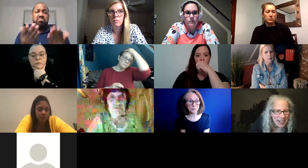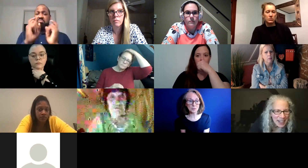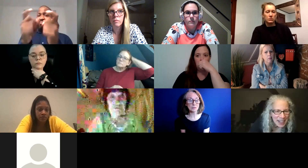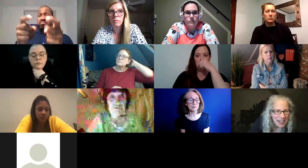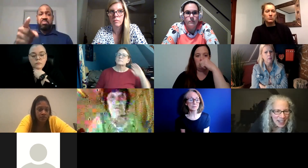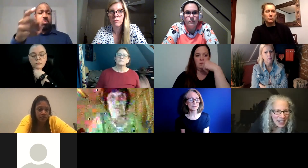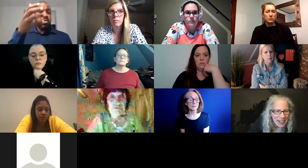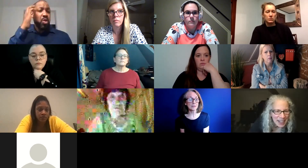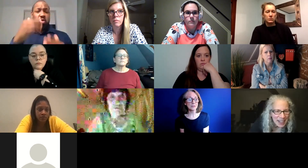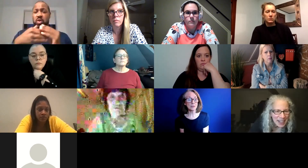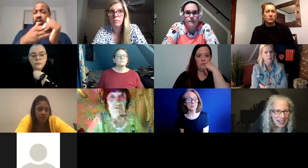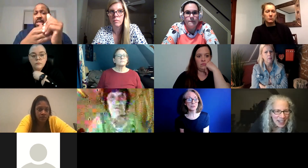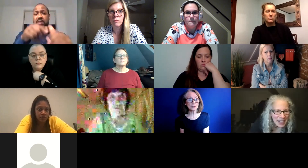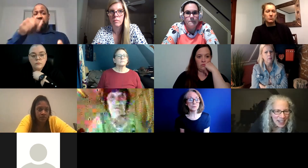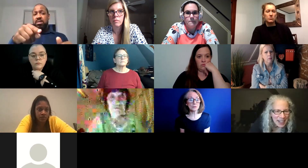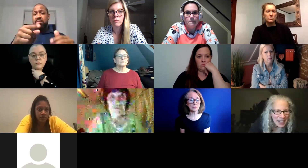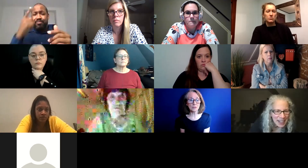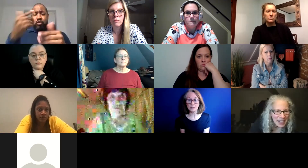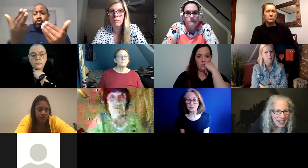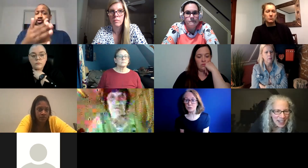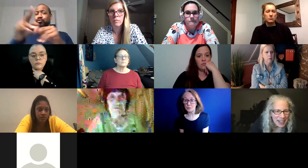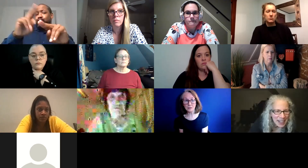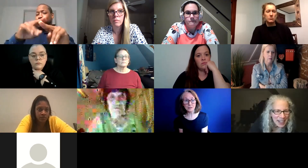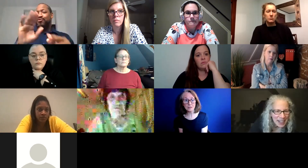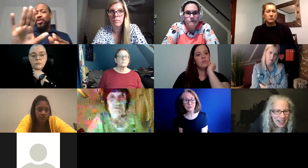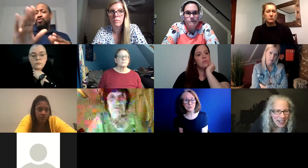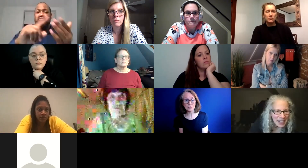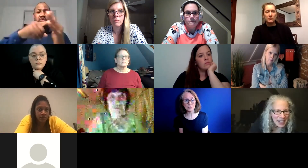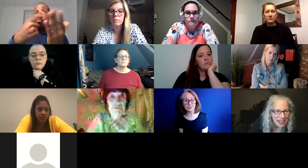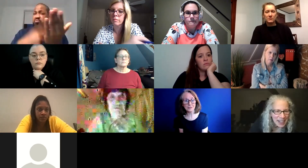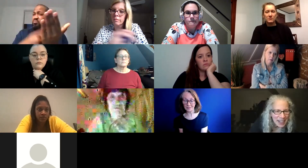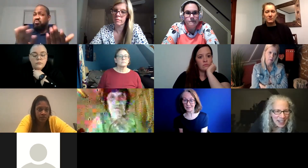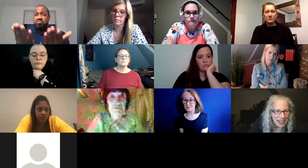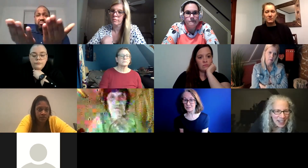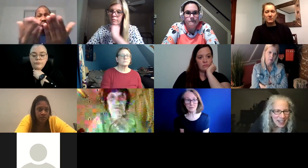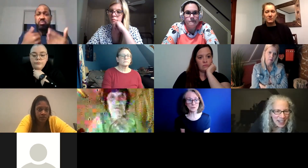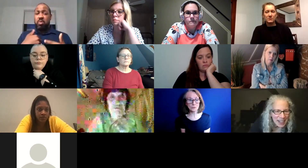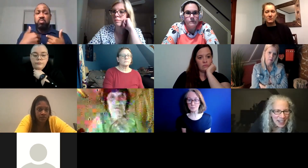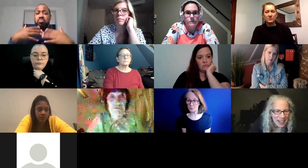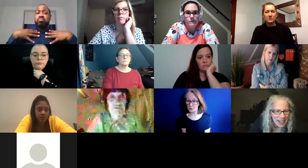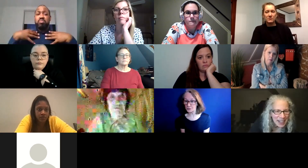it. So I'll leave it to you, Rain, if you don't mind leading the conversation as the newly minted